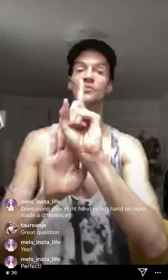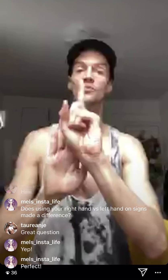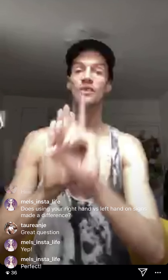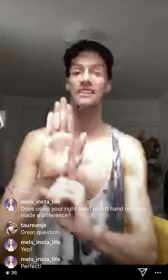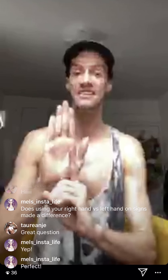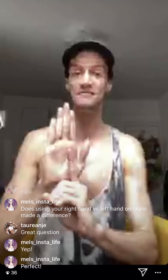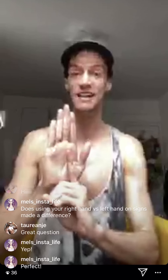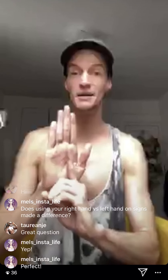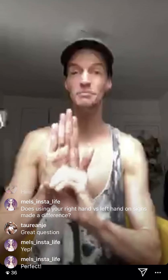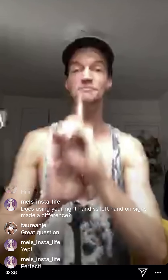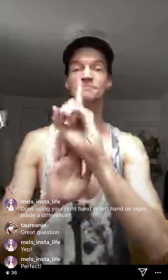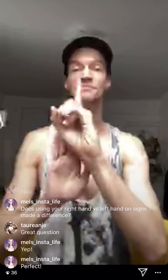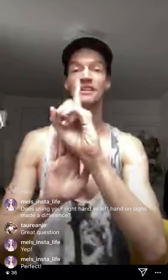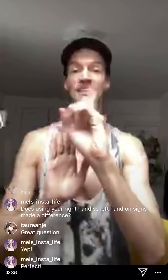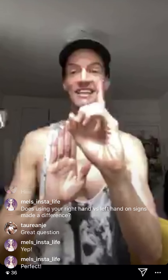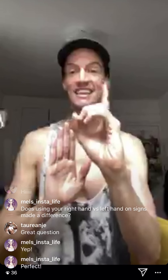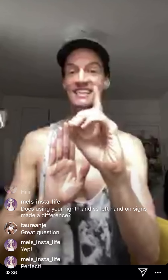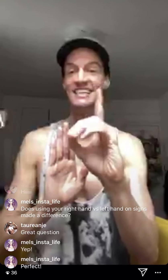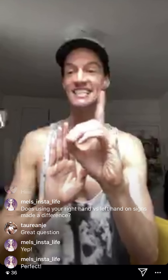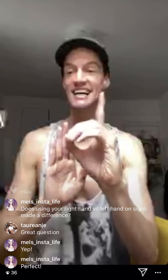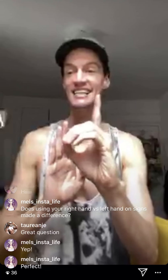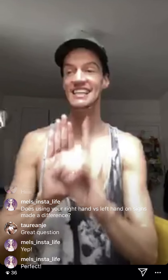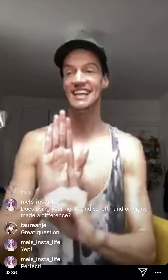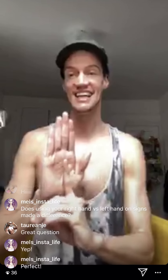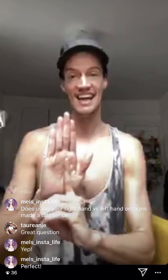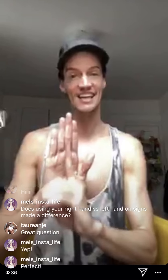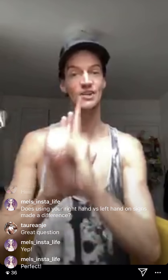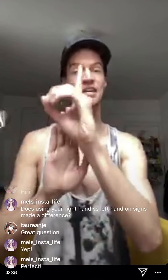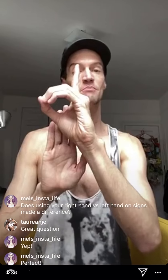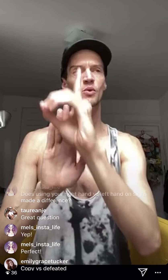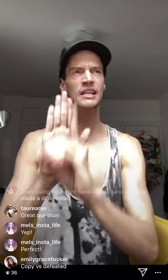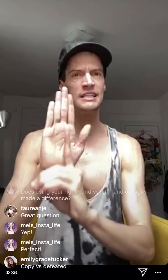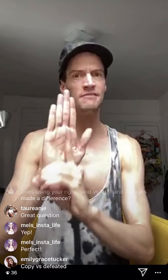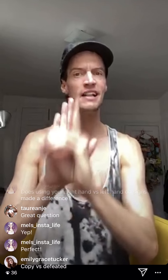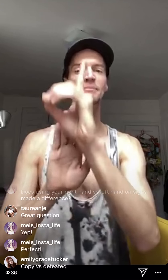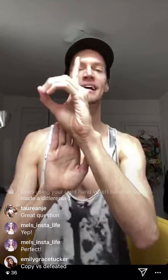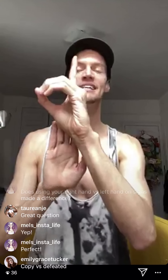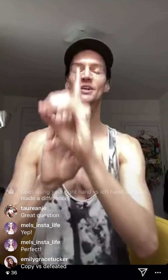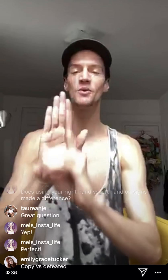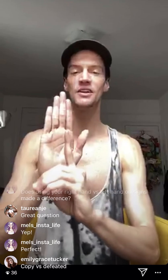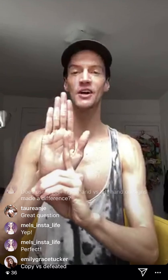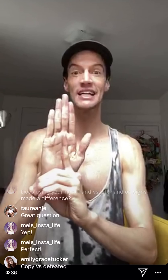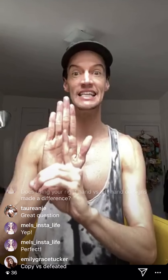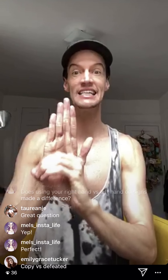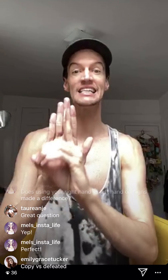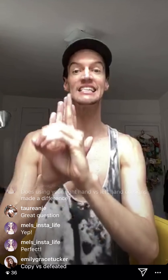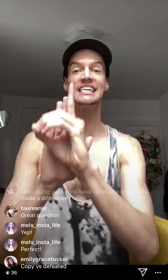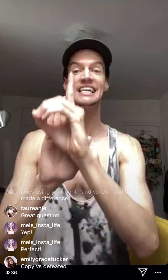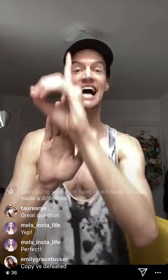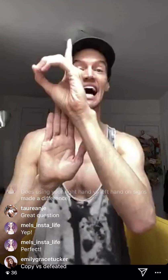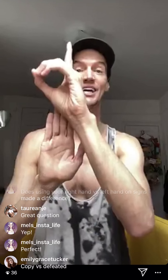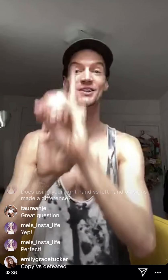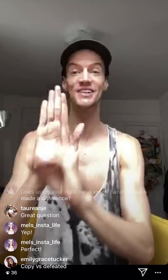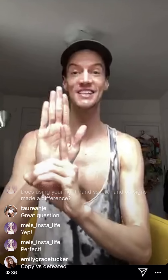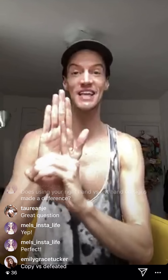To develop. The D sign, and it goes up. We're going to develop an idea where our idea is getting higher. It's like